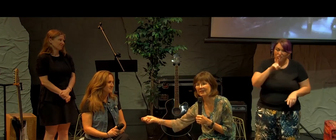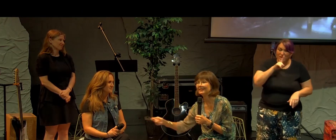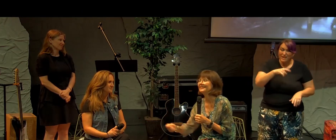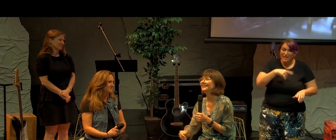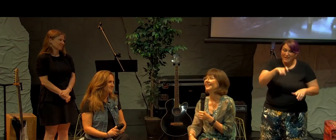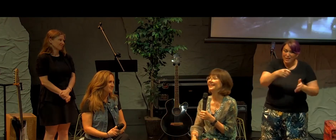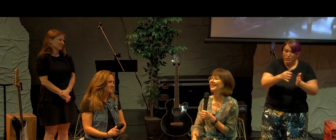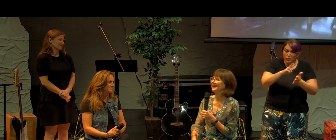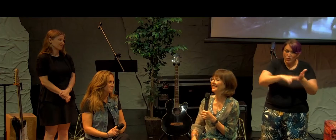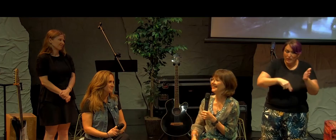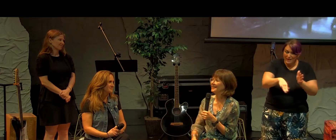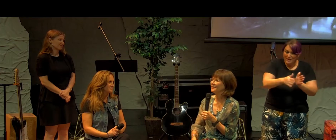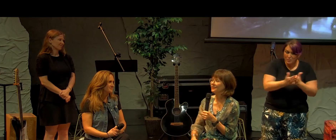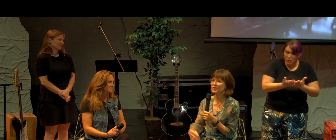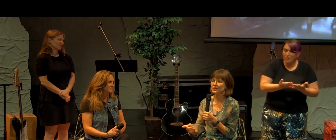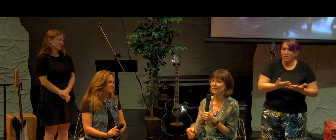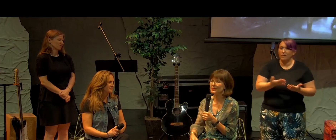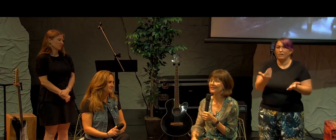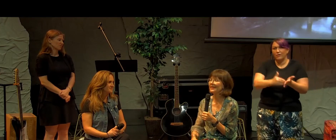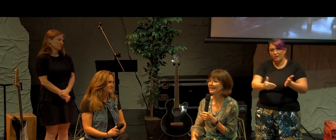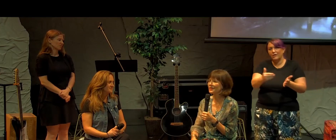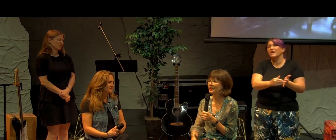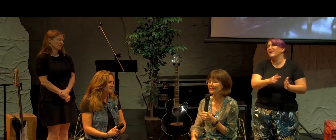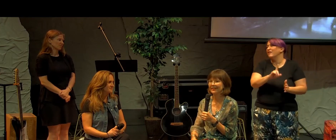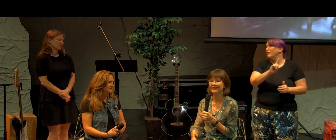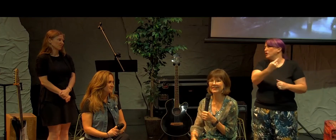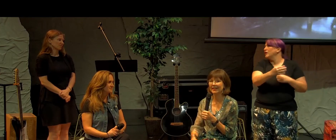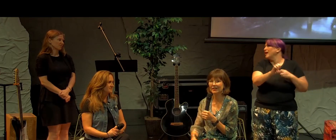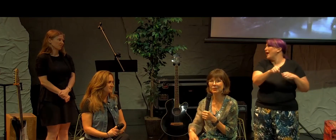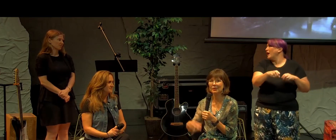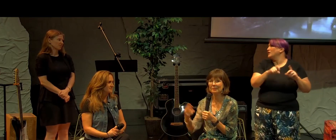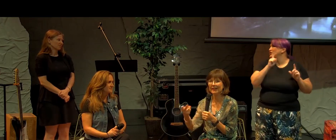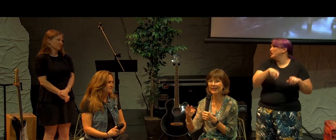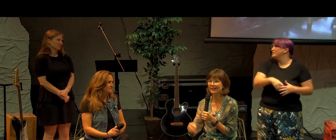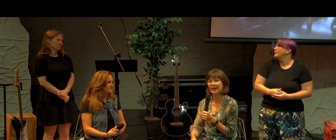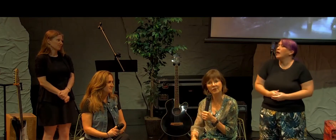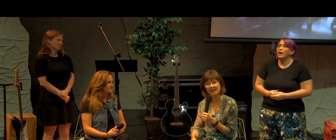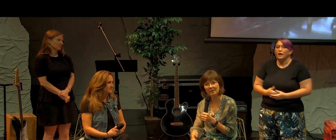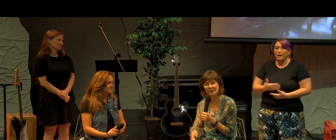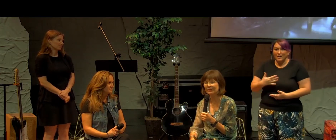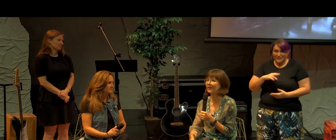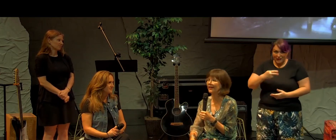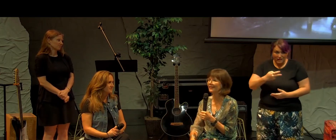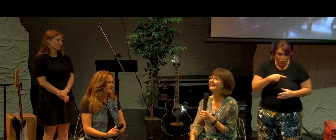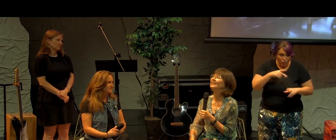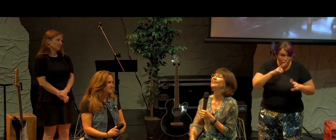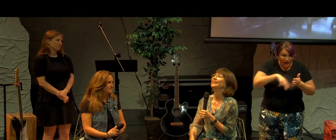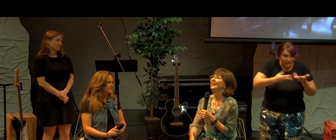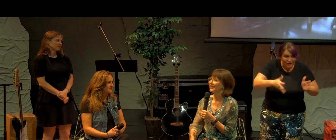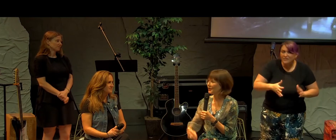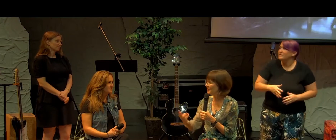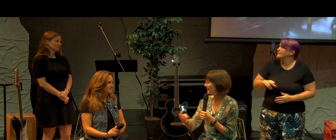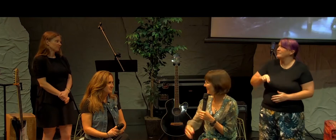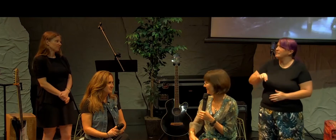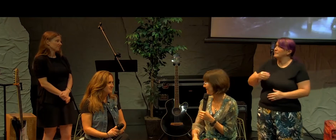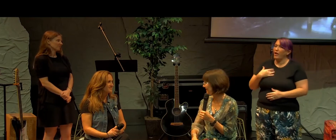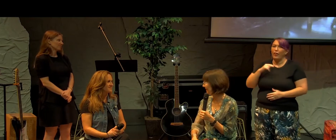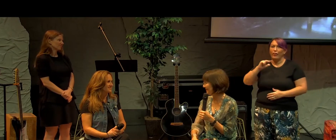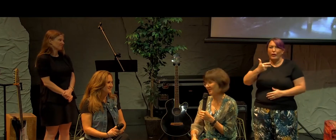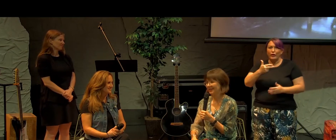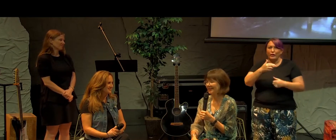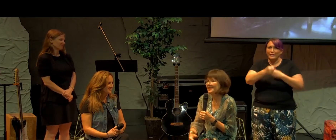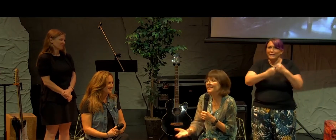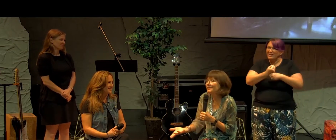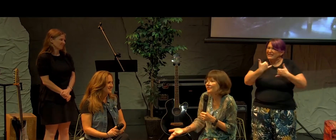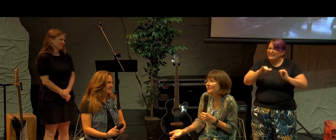Tammy." And, you know, my first year, I was like, yeah, I should. And second year, we meet again. "Have you read that book?" "No, I haven't." Third year, still haven't